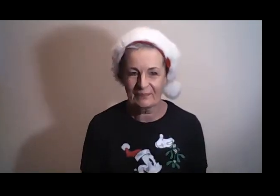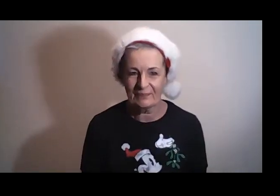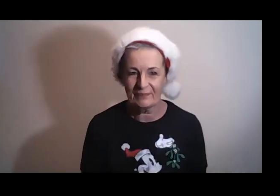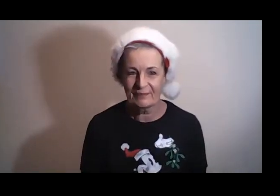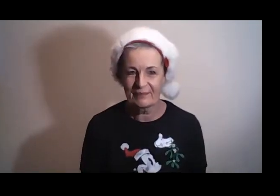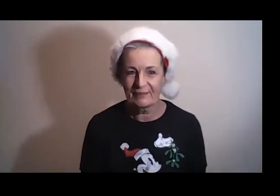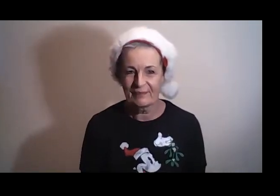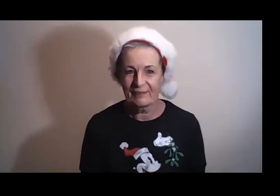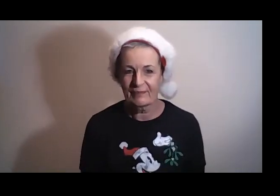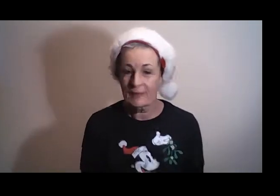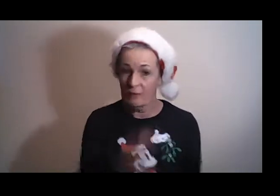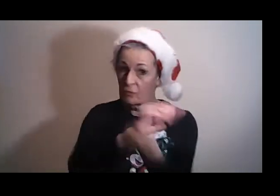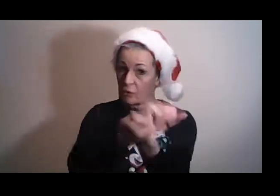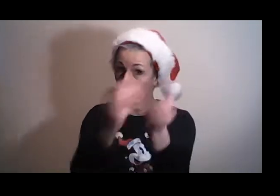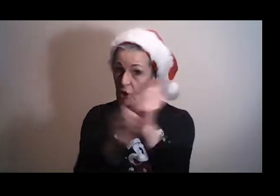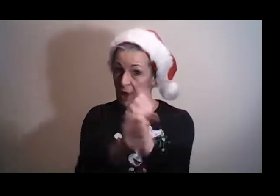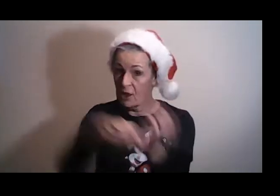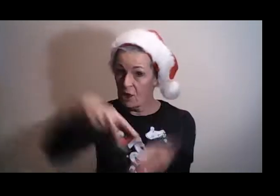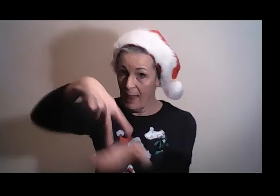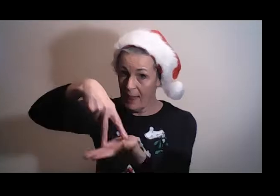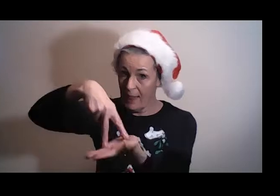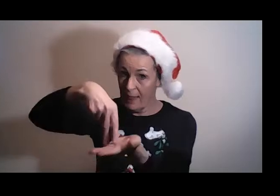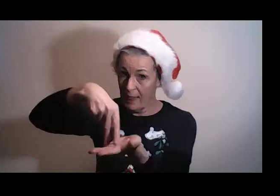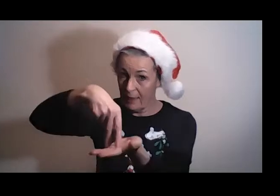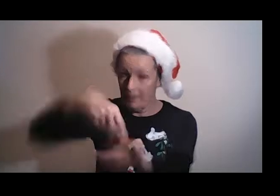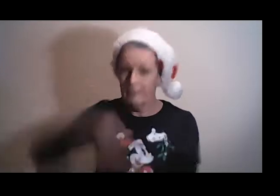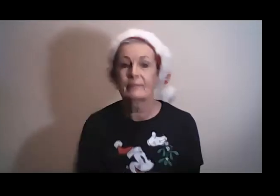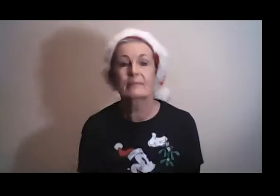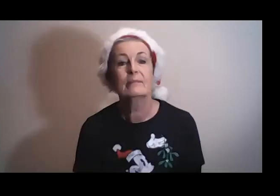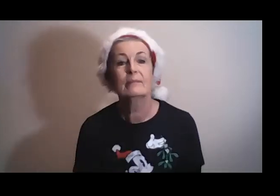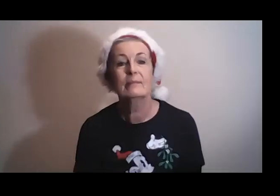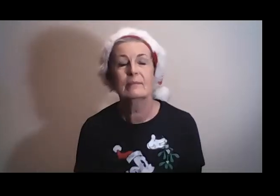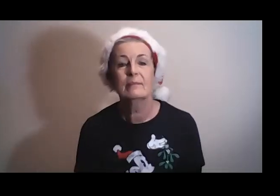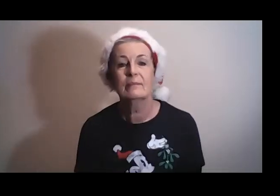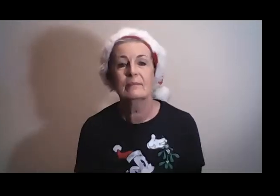We'll swap and continue.